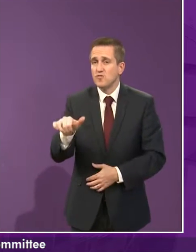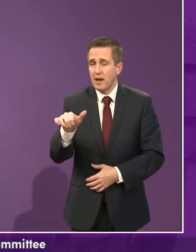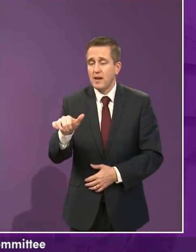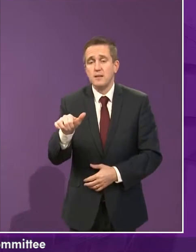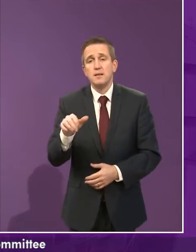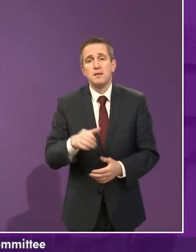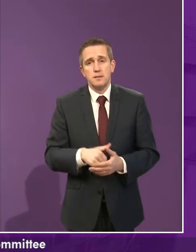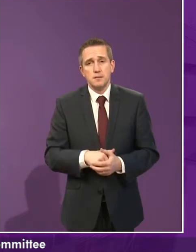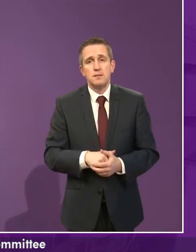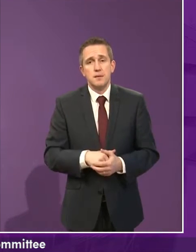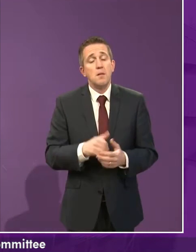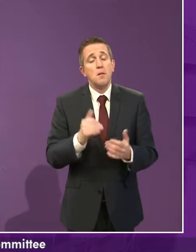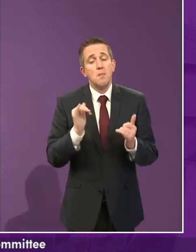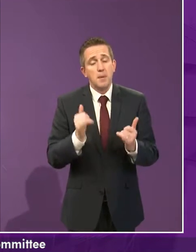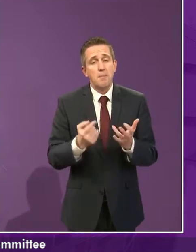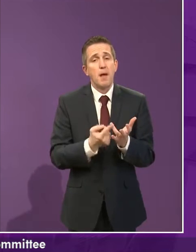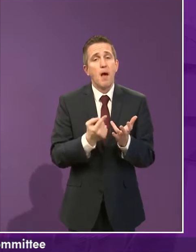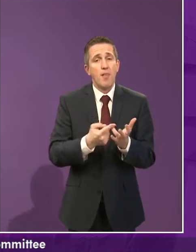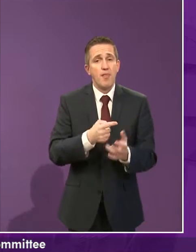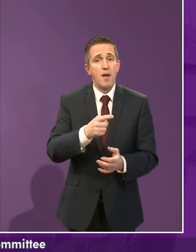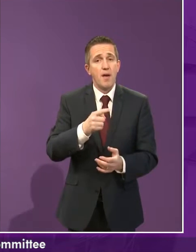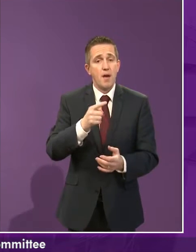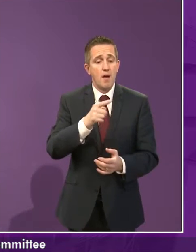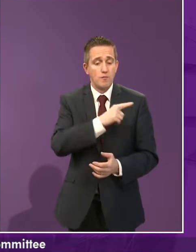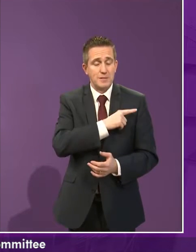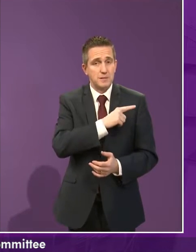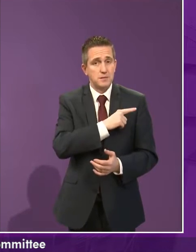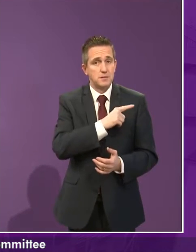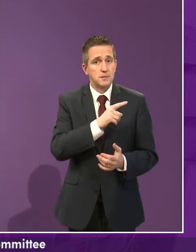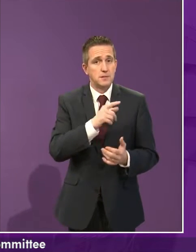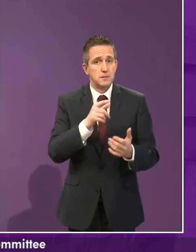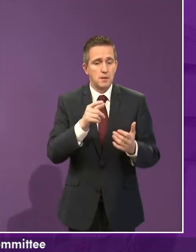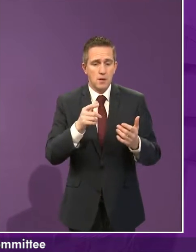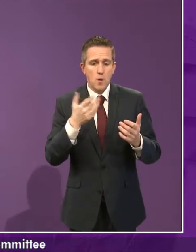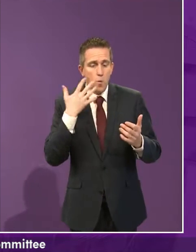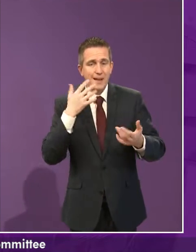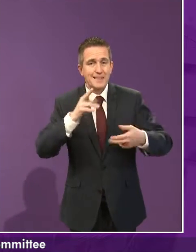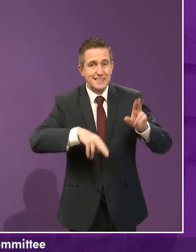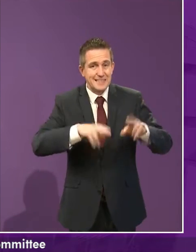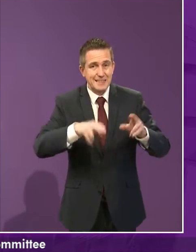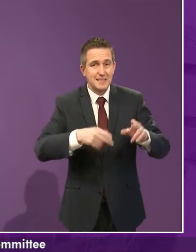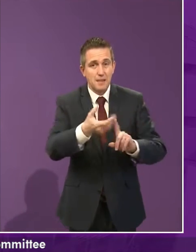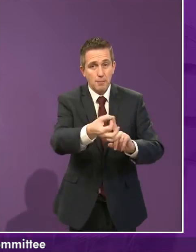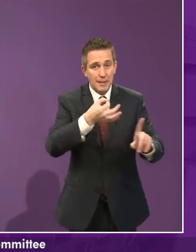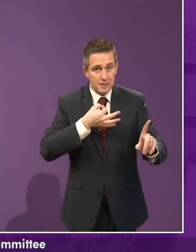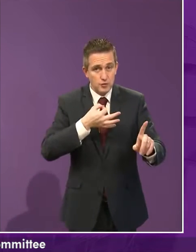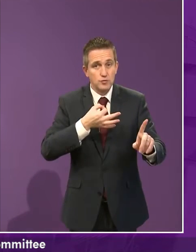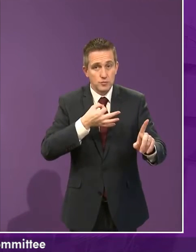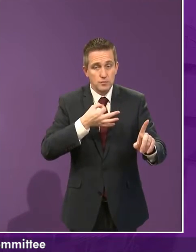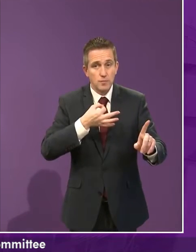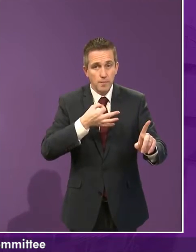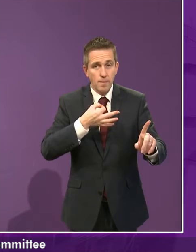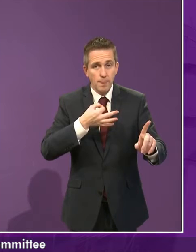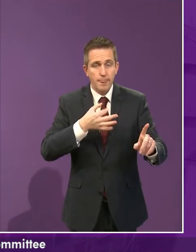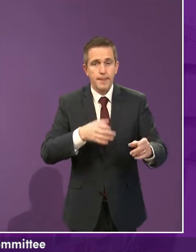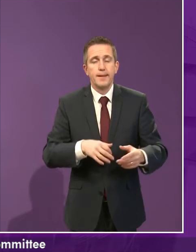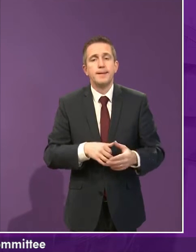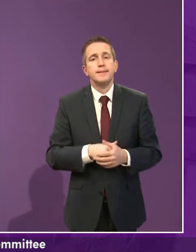other factors that will be taken into account to assess that application. So, yes, you have